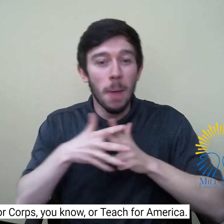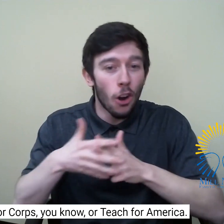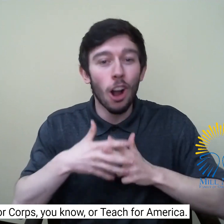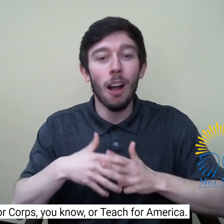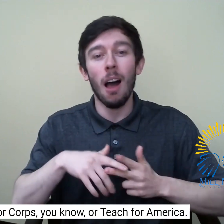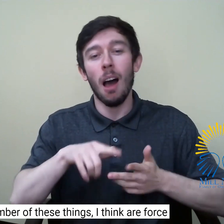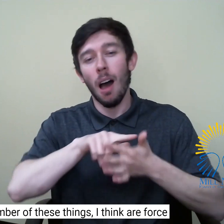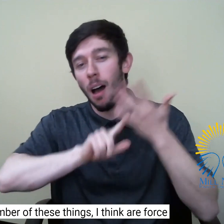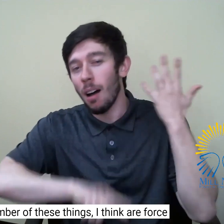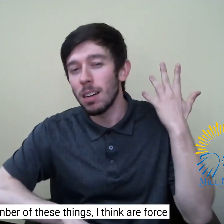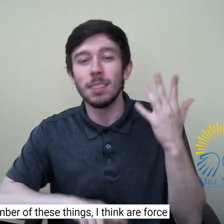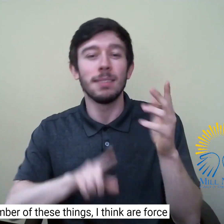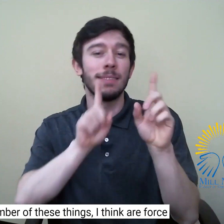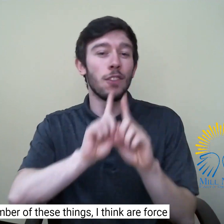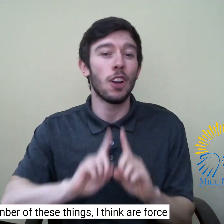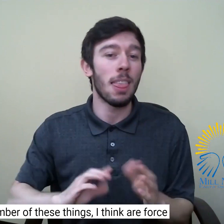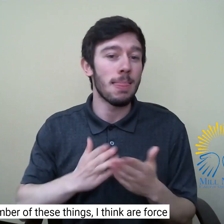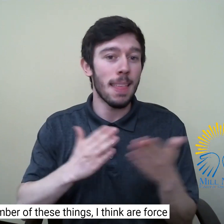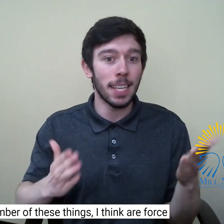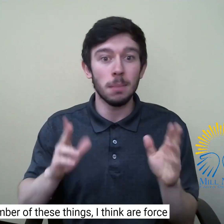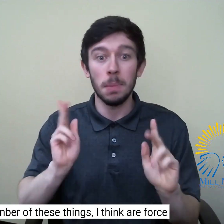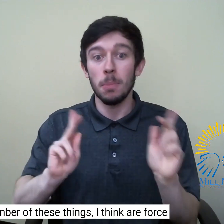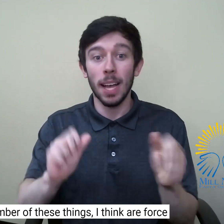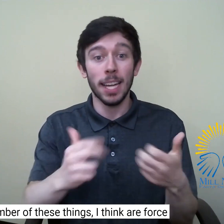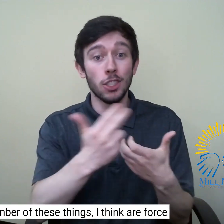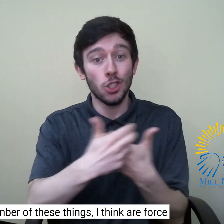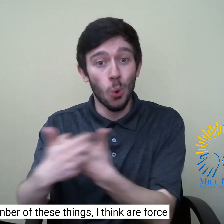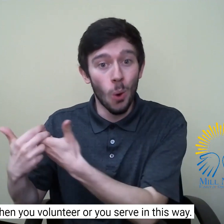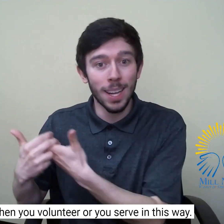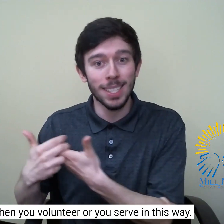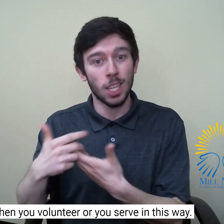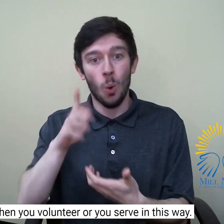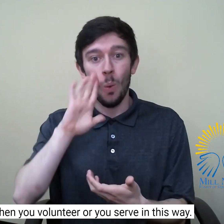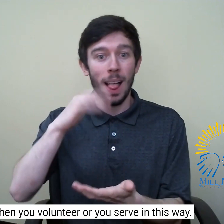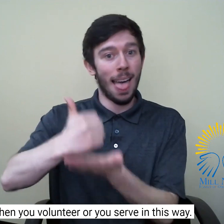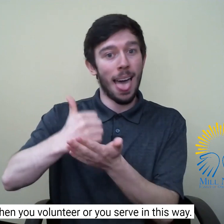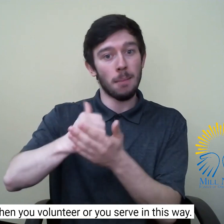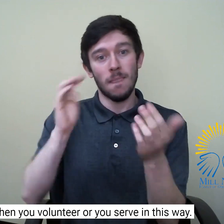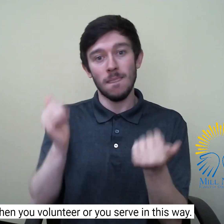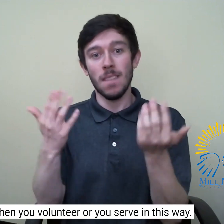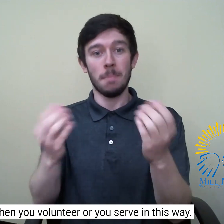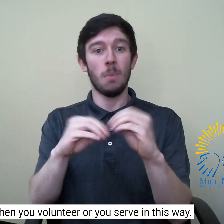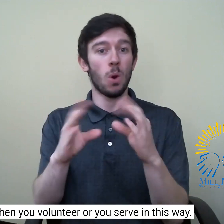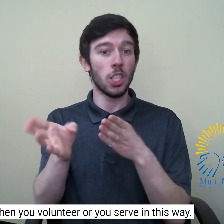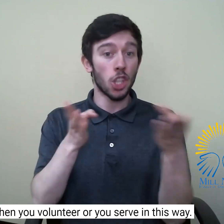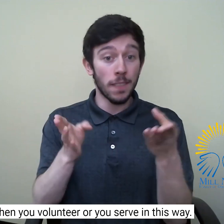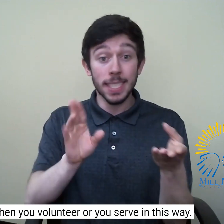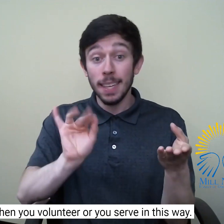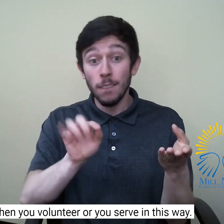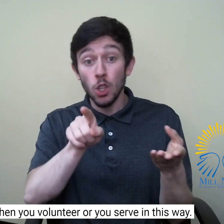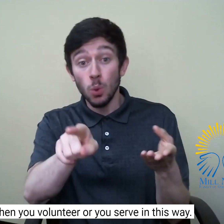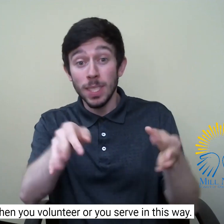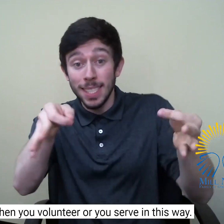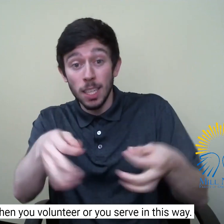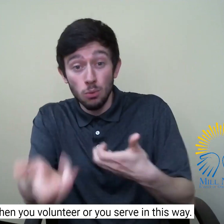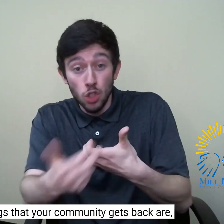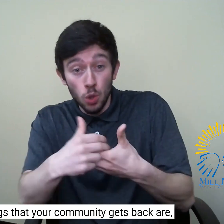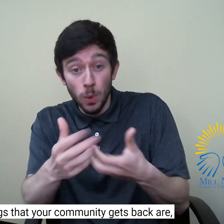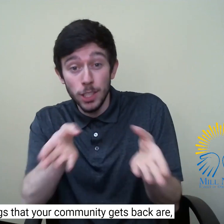America. Any number of these things, I think, are force multipliers when you volunteer or you serve in this way. The things that